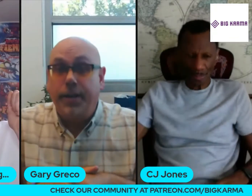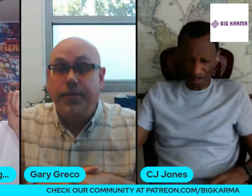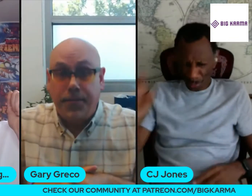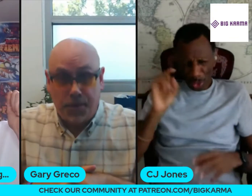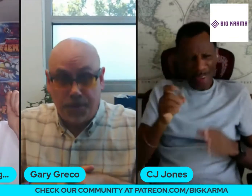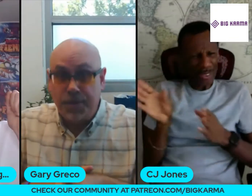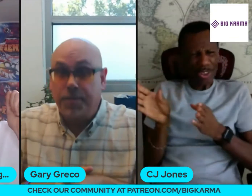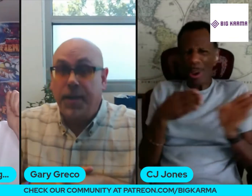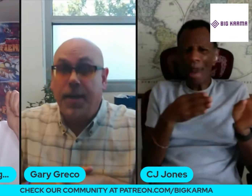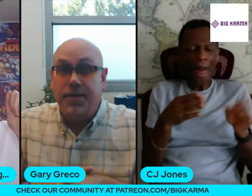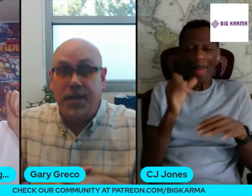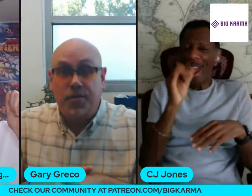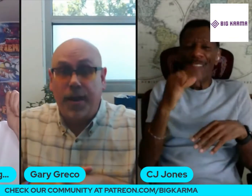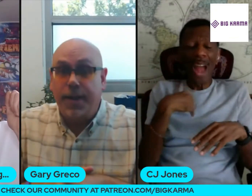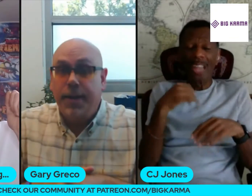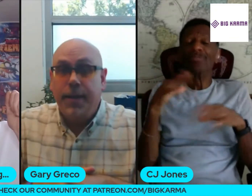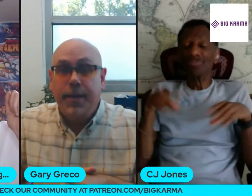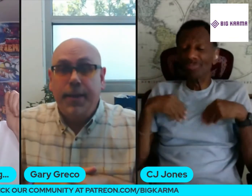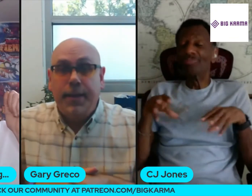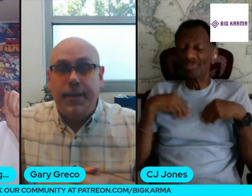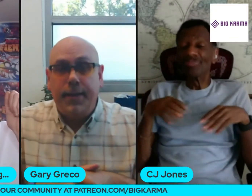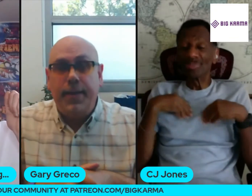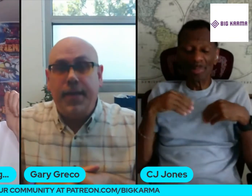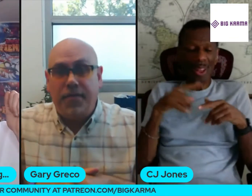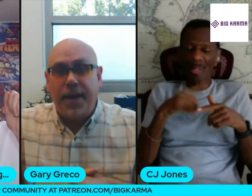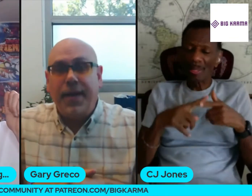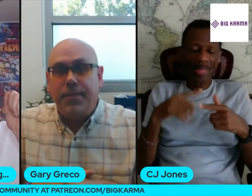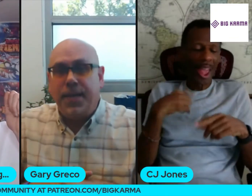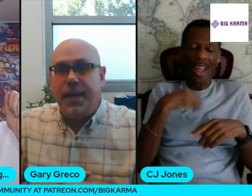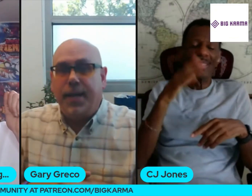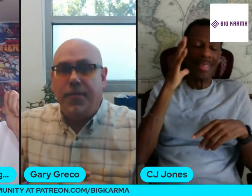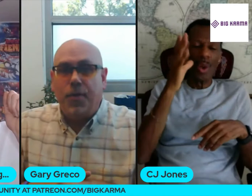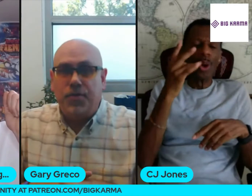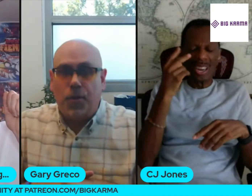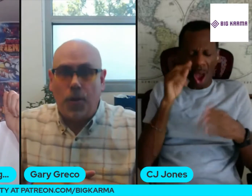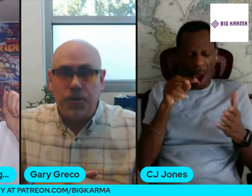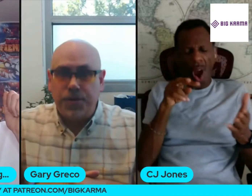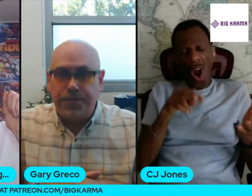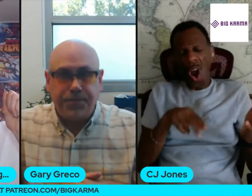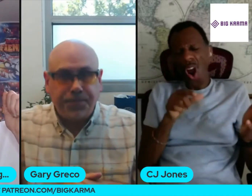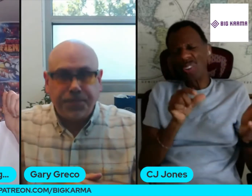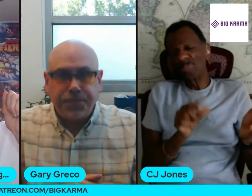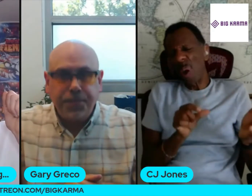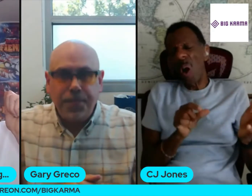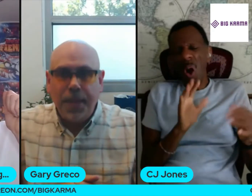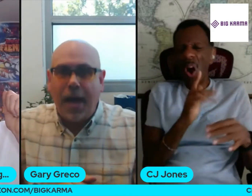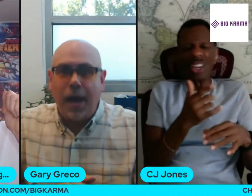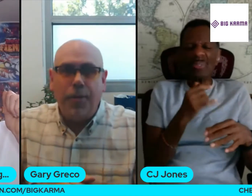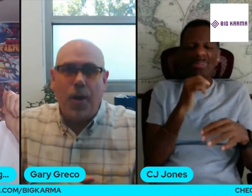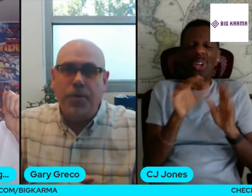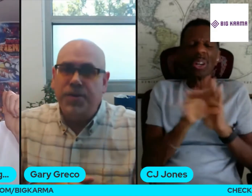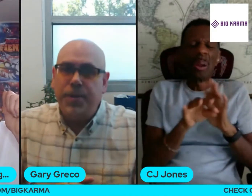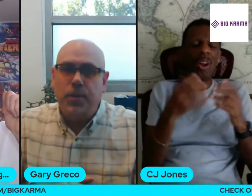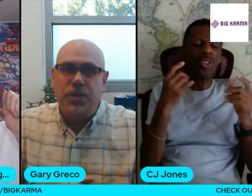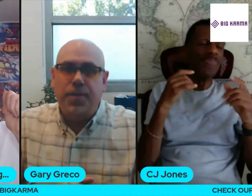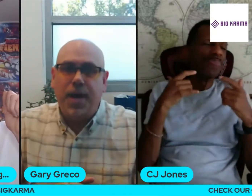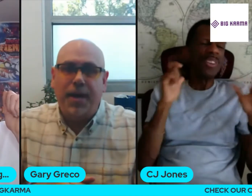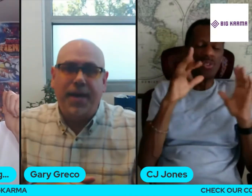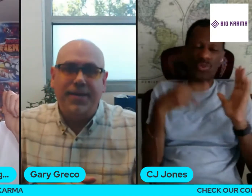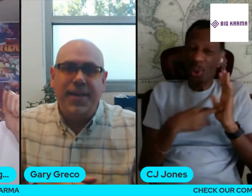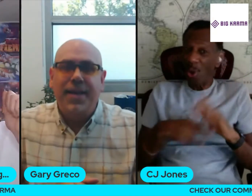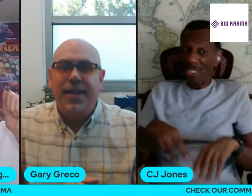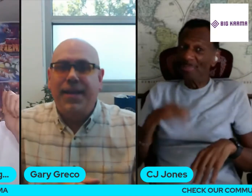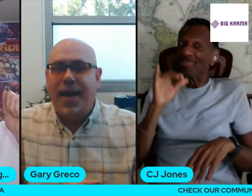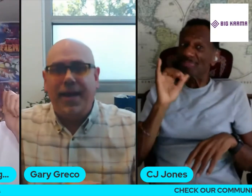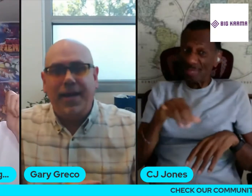That's right. Doing something else. That's right. If I kept taking on those roles, I would always be looked